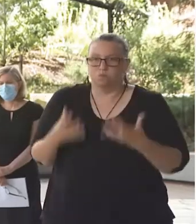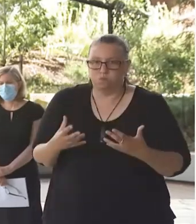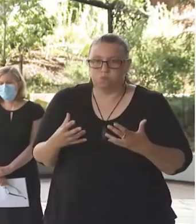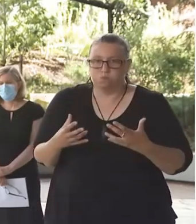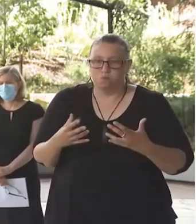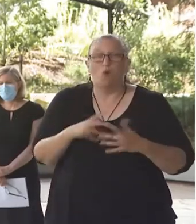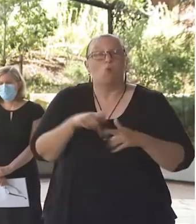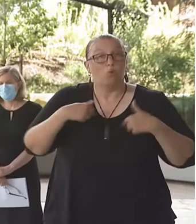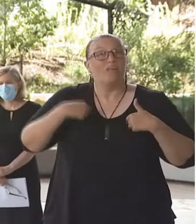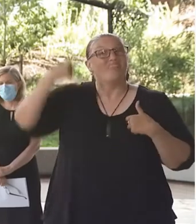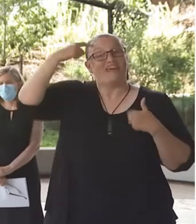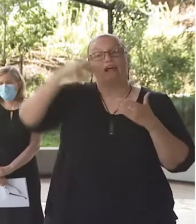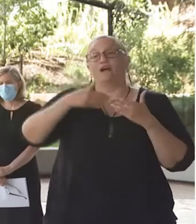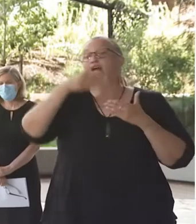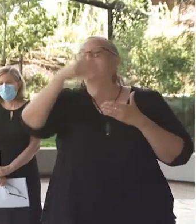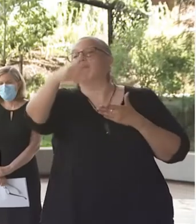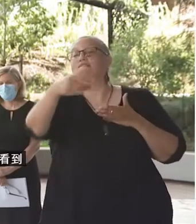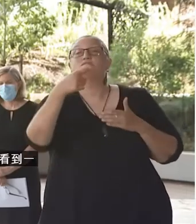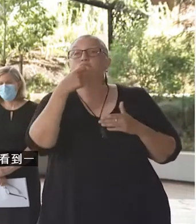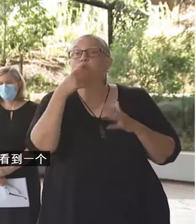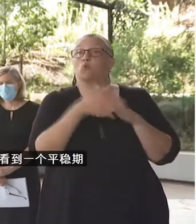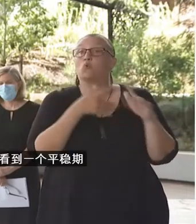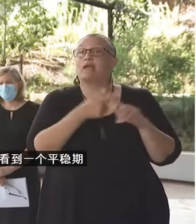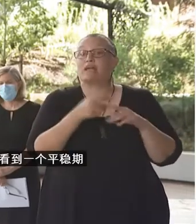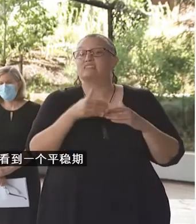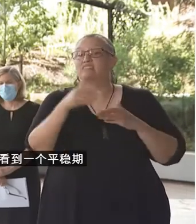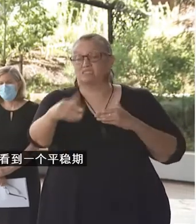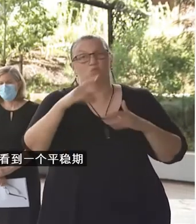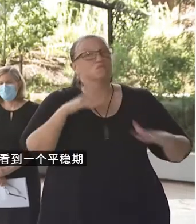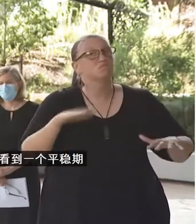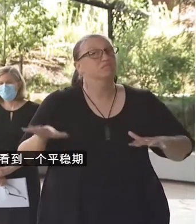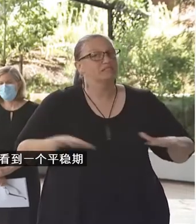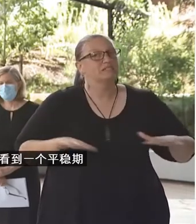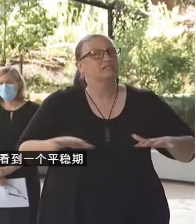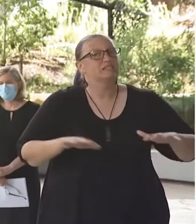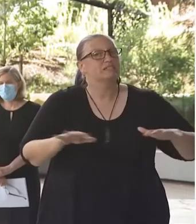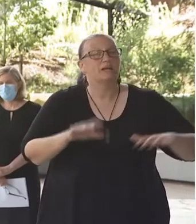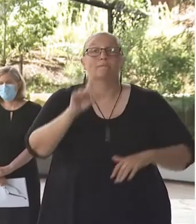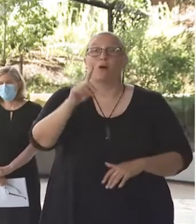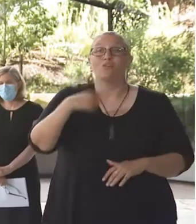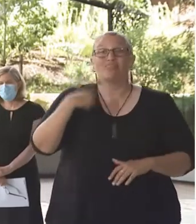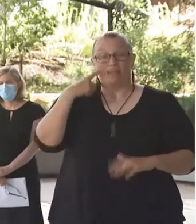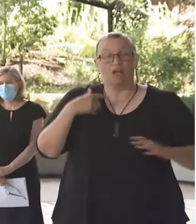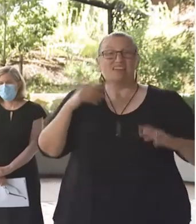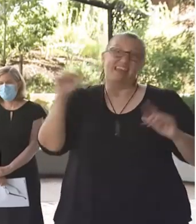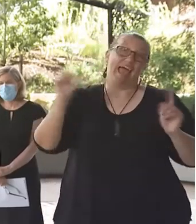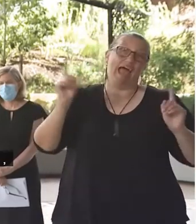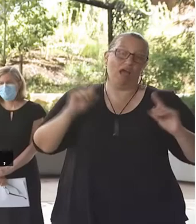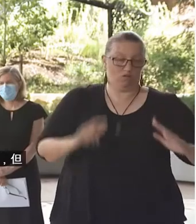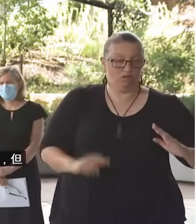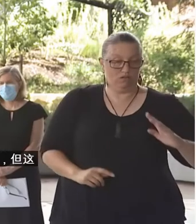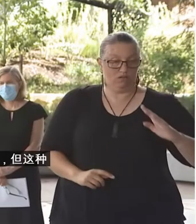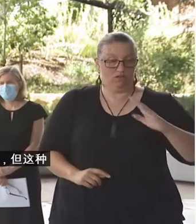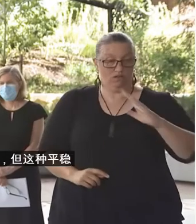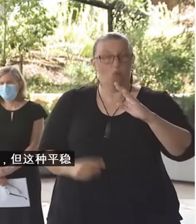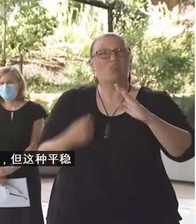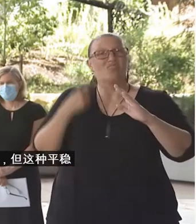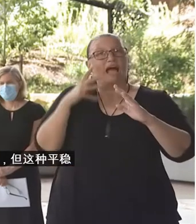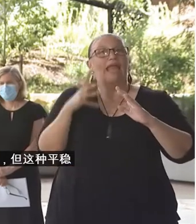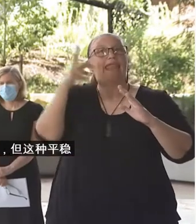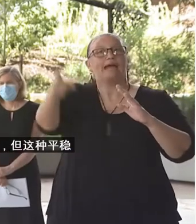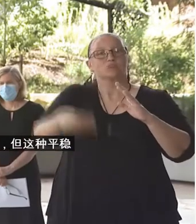confident of is that we will see a plateauing next week. And that is pleasing, but